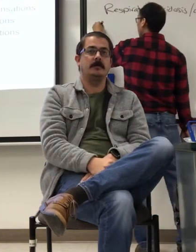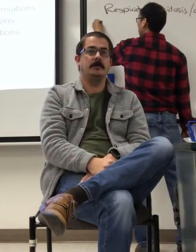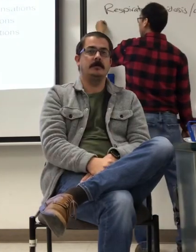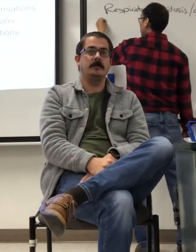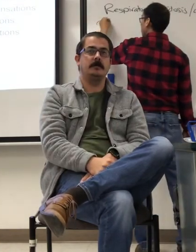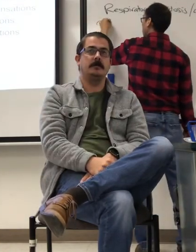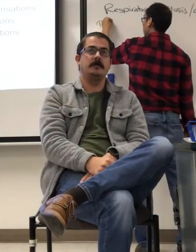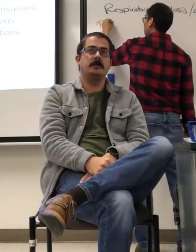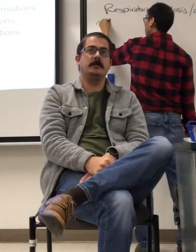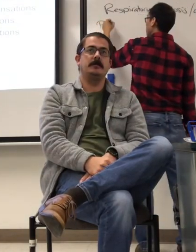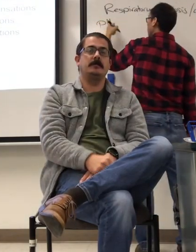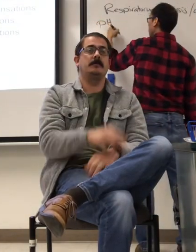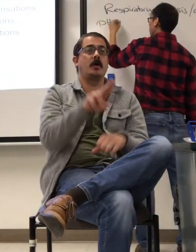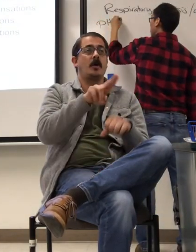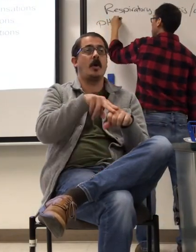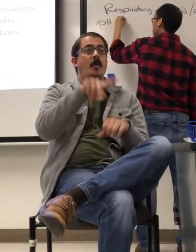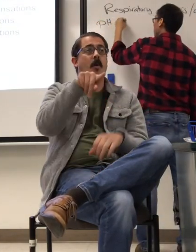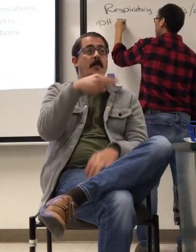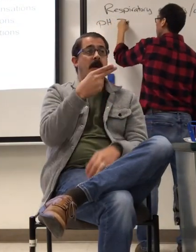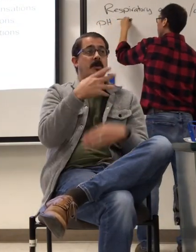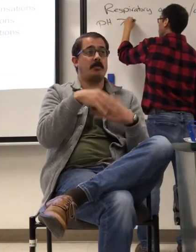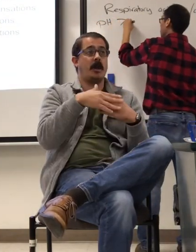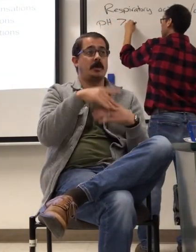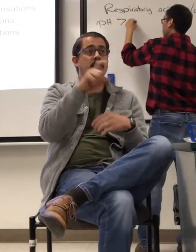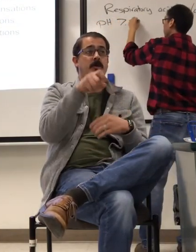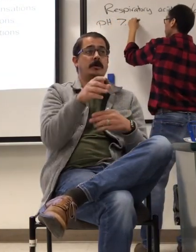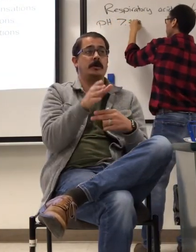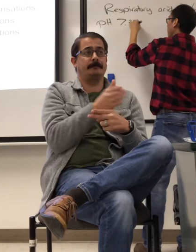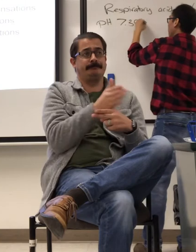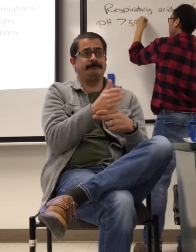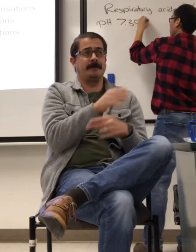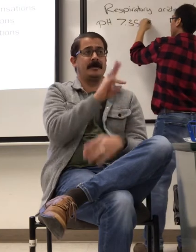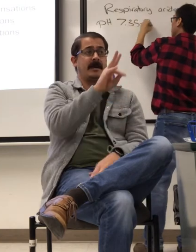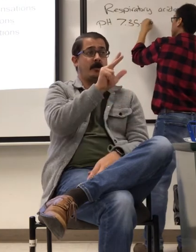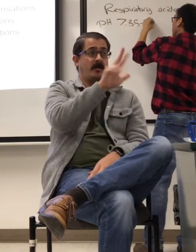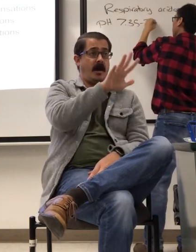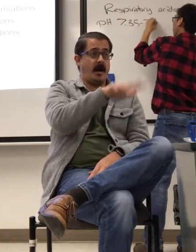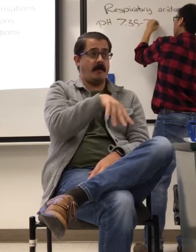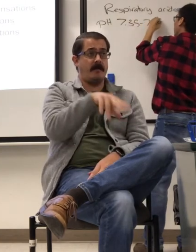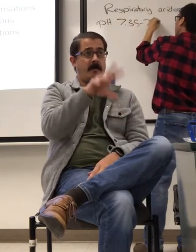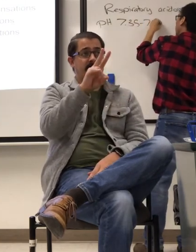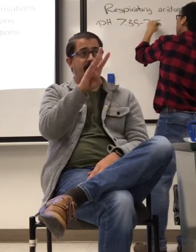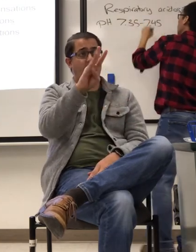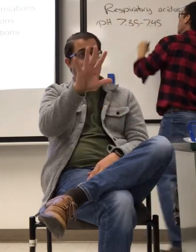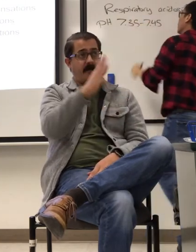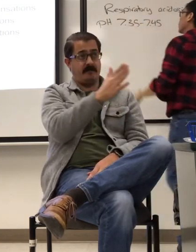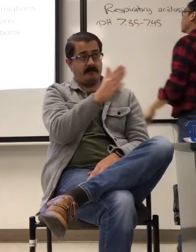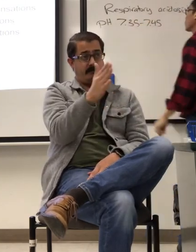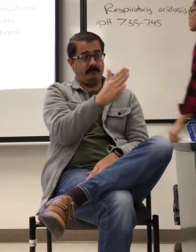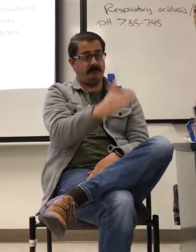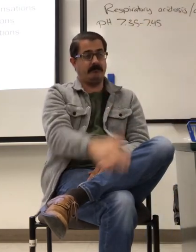figure out, the normal pH of the blood should be in the range of 7.35 to 7.45.